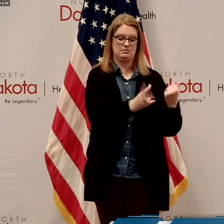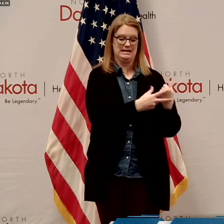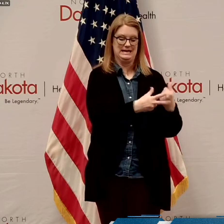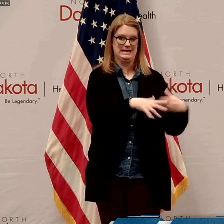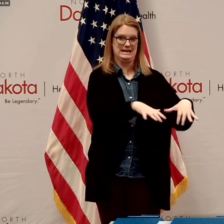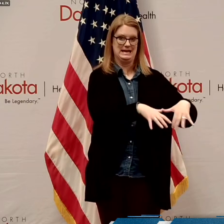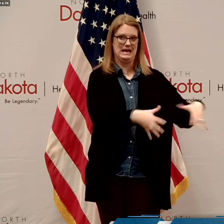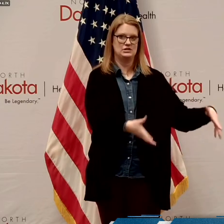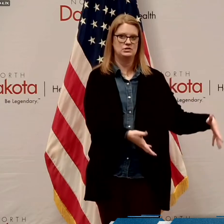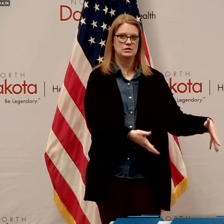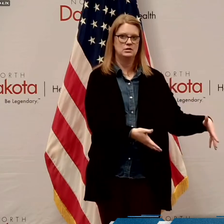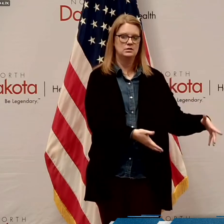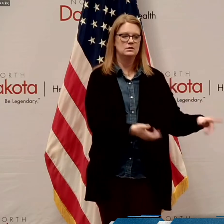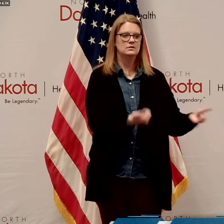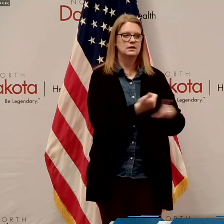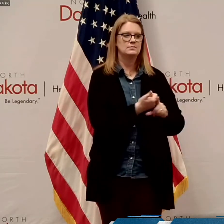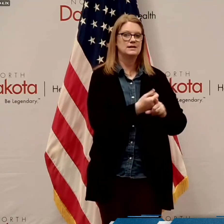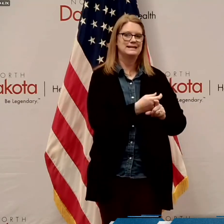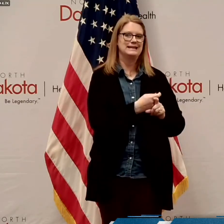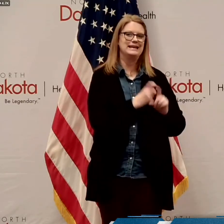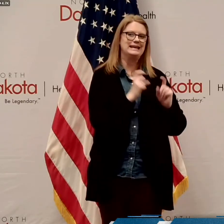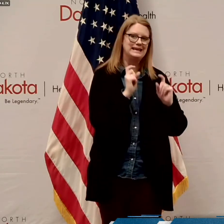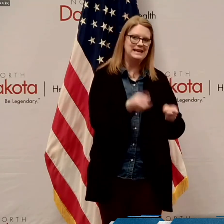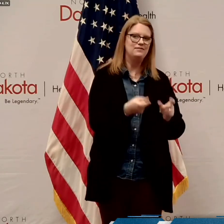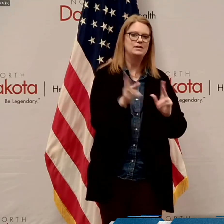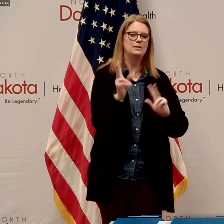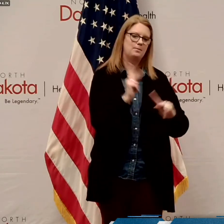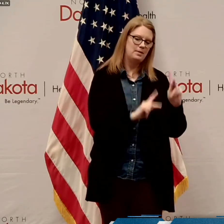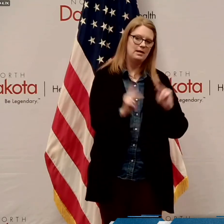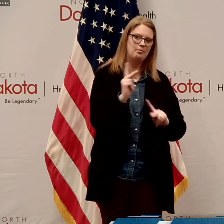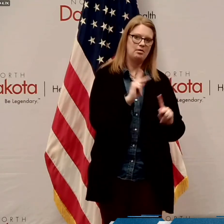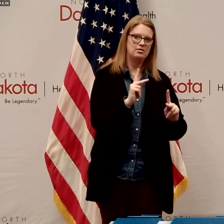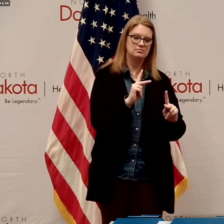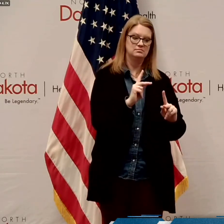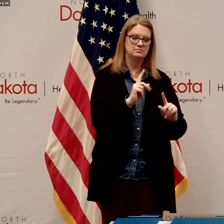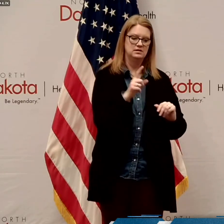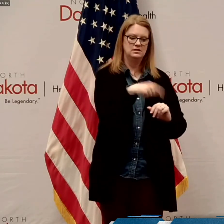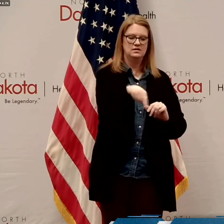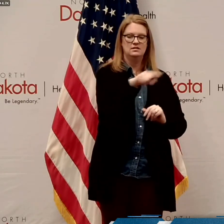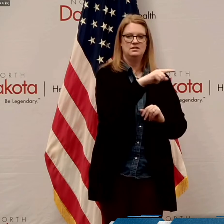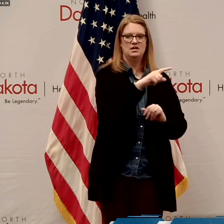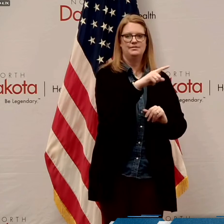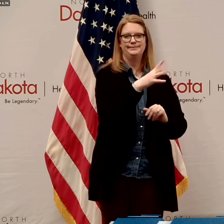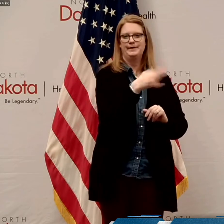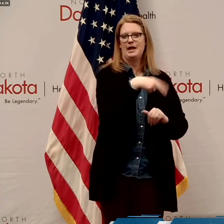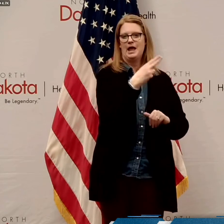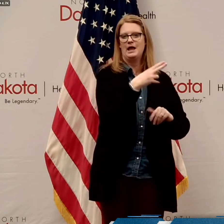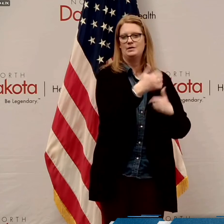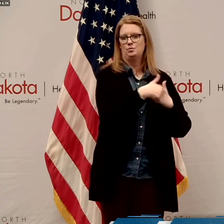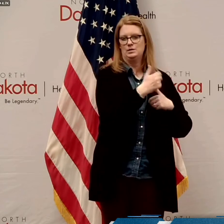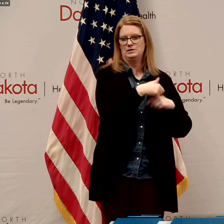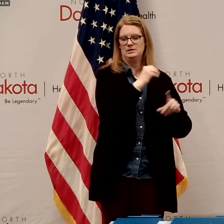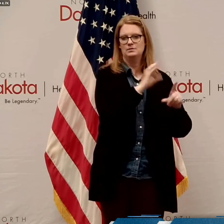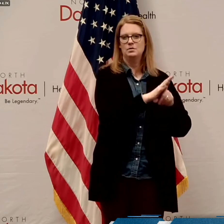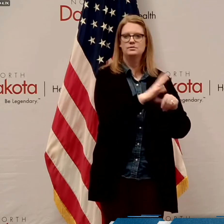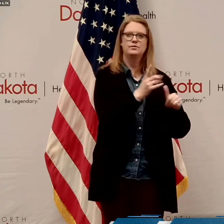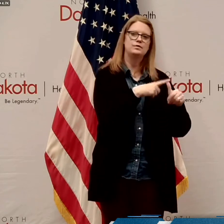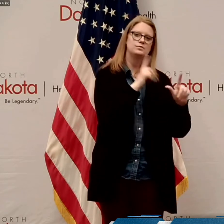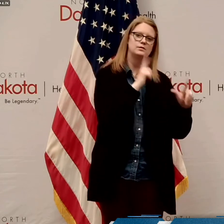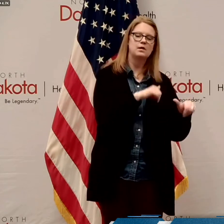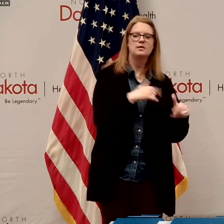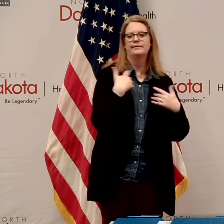those are being released, again, for people that are in high risk exposure, I mean, whether it's first responders, healthcare